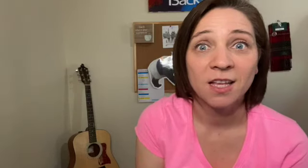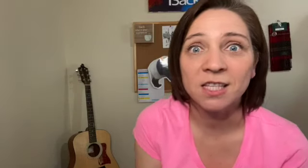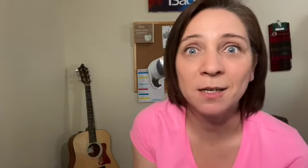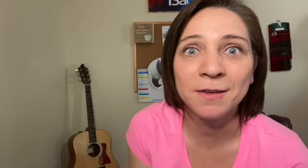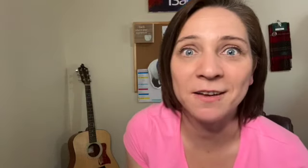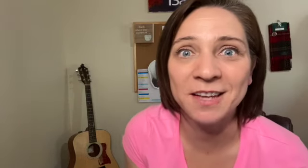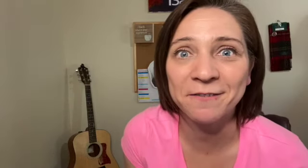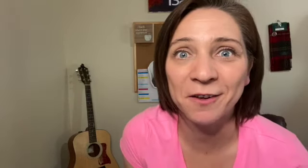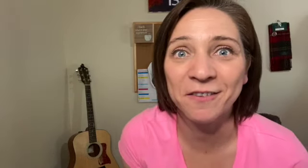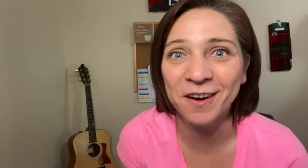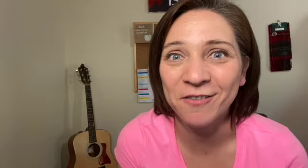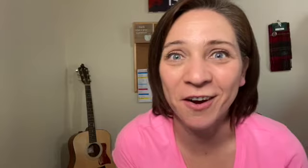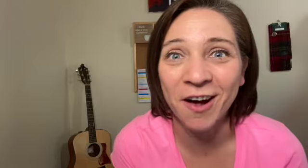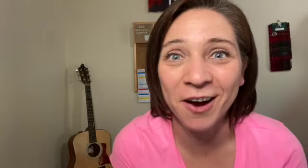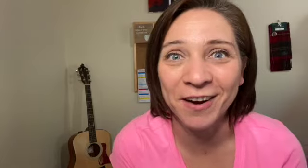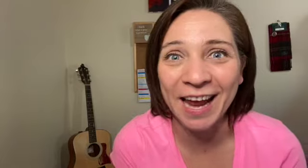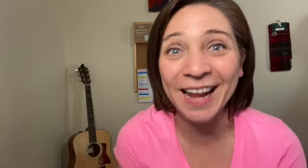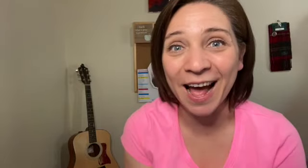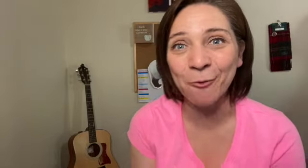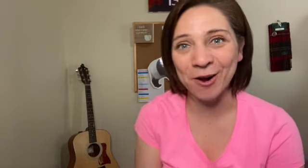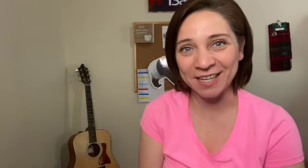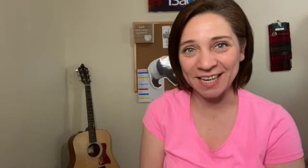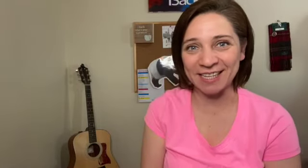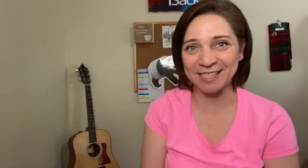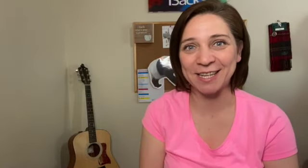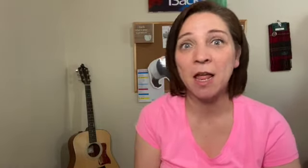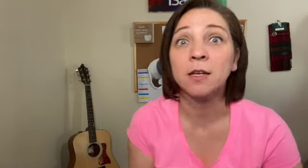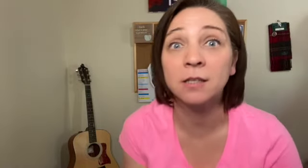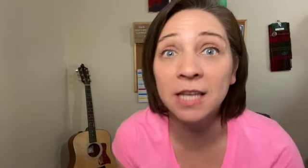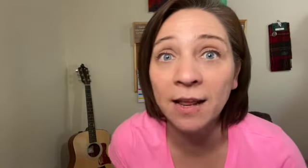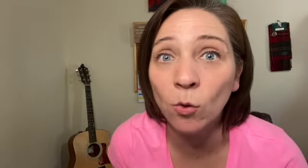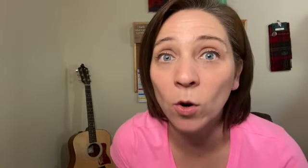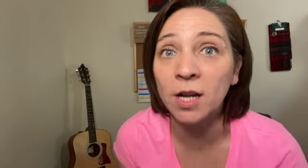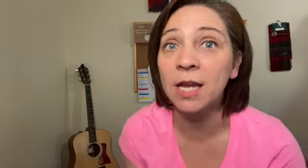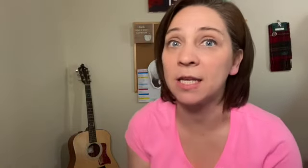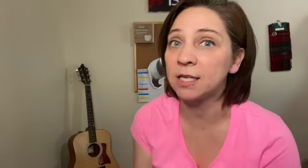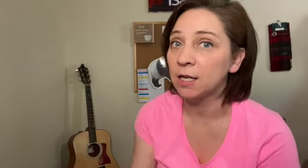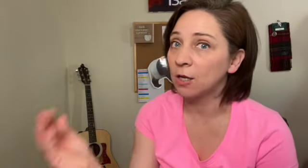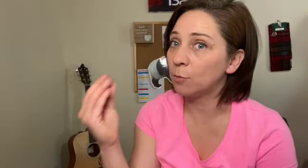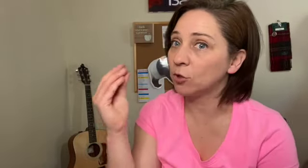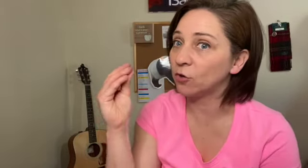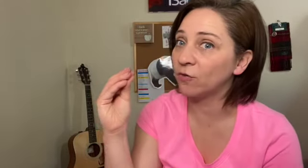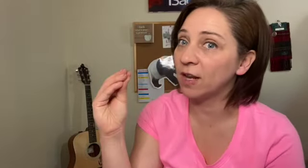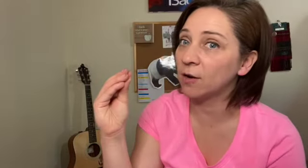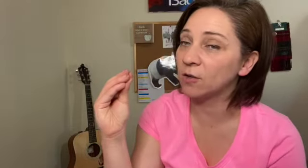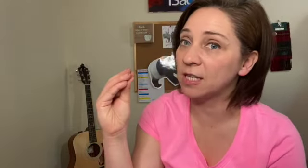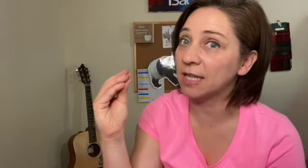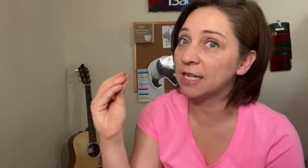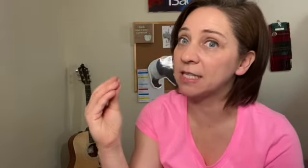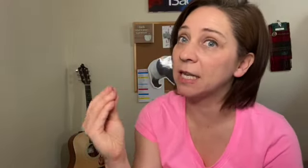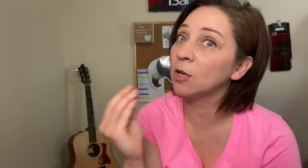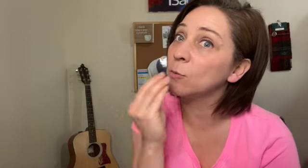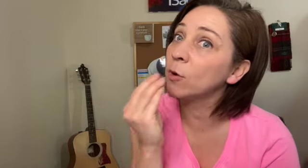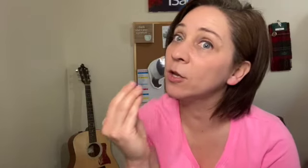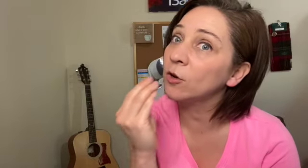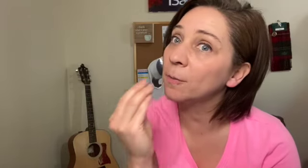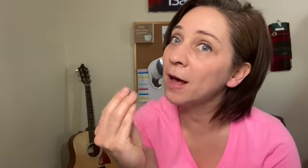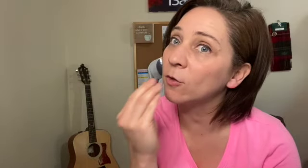Sometimes I feel very, very hungry, and I want to eat. To sign the word eat, you put your fingers like this, and you point to your mouth.